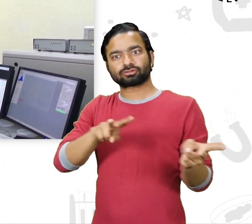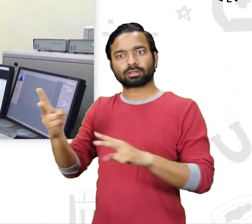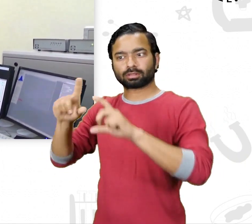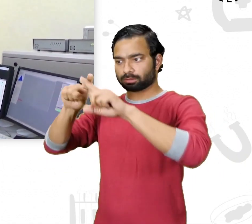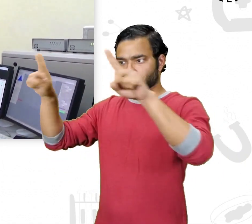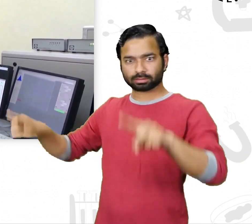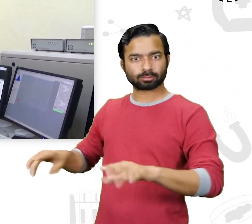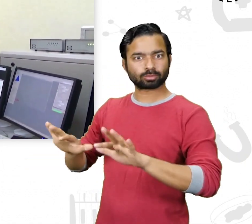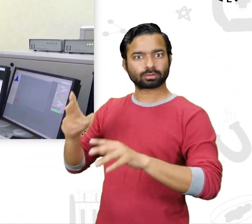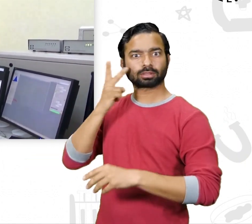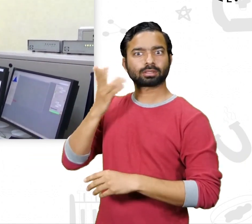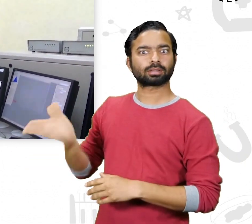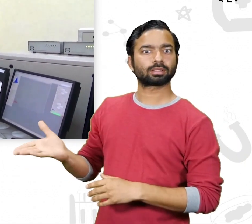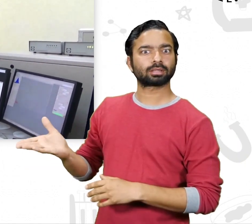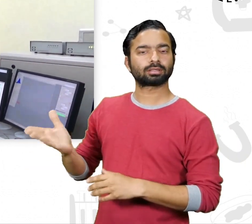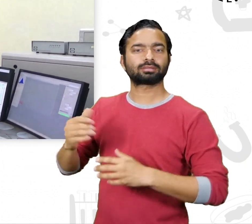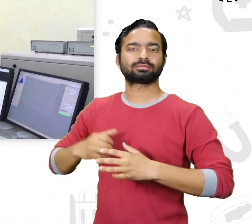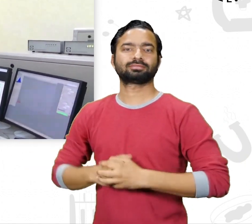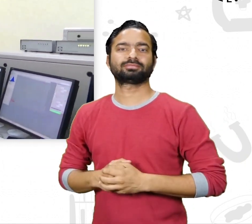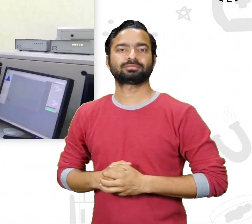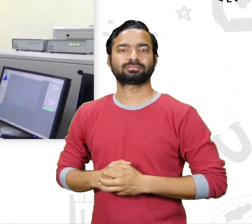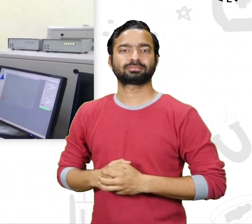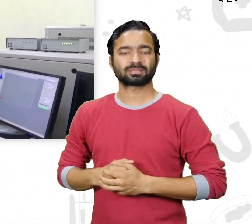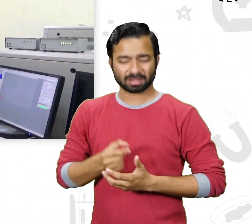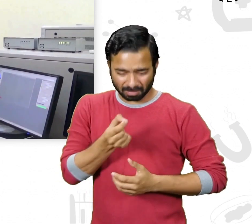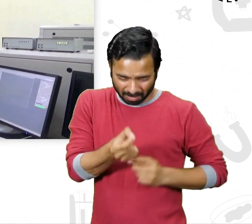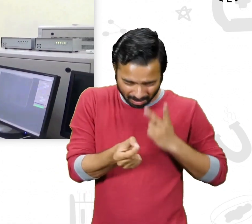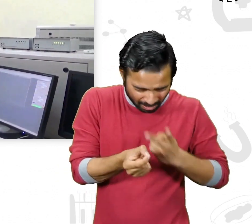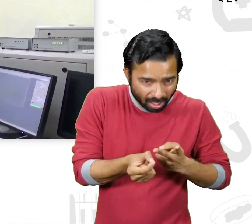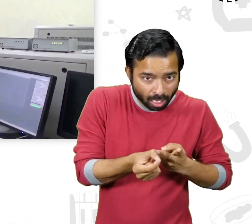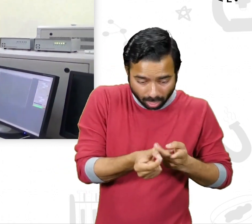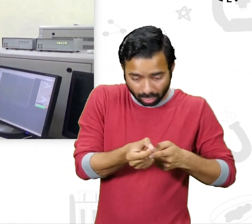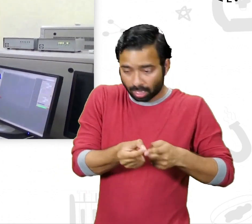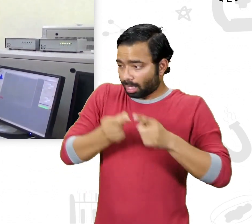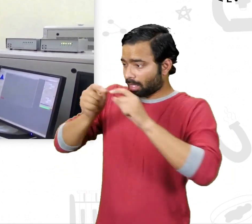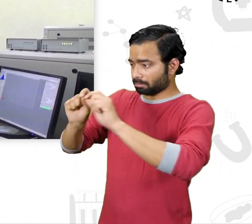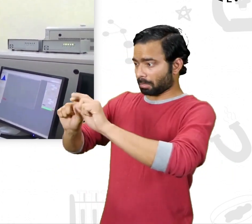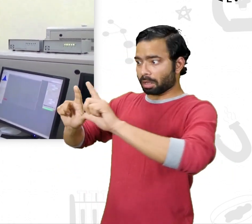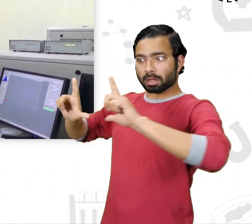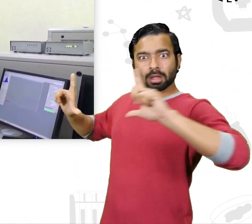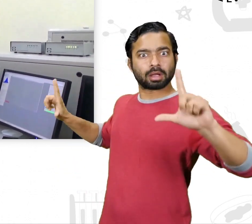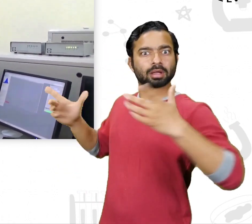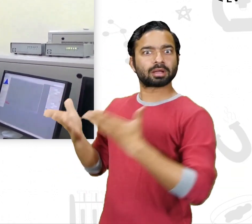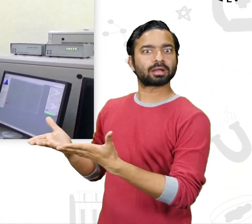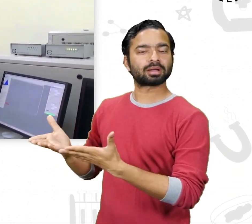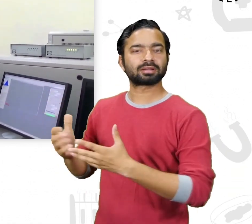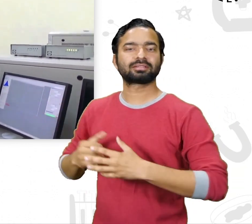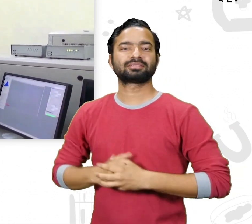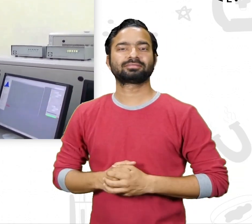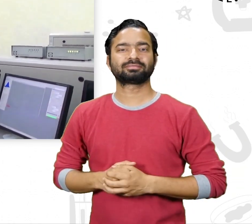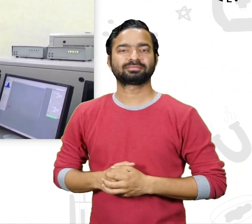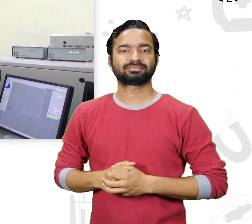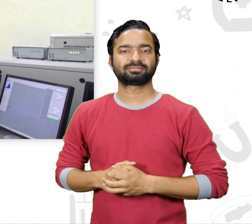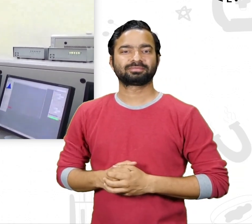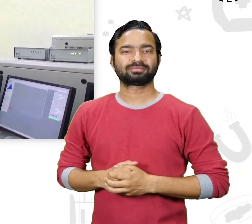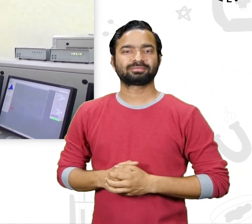to the 8 lakh times, and we can achieve the resolution up to 0.1